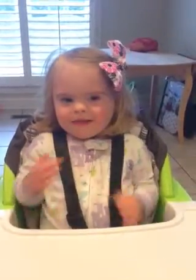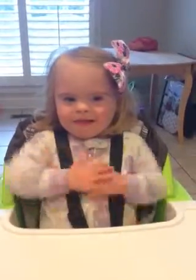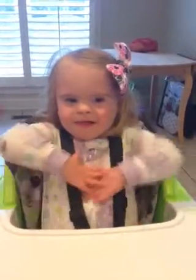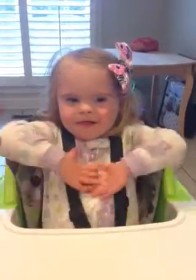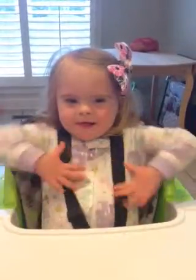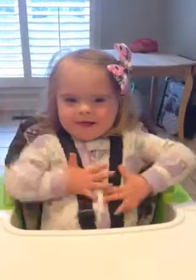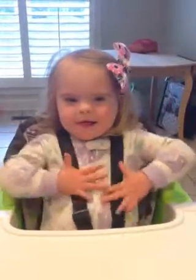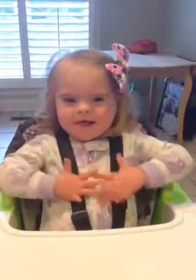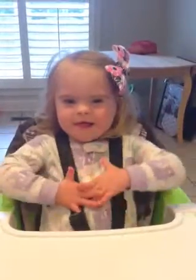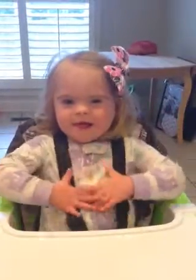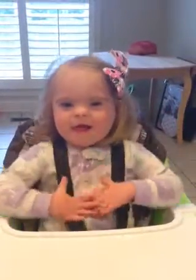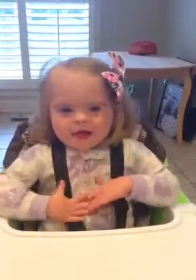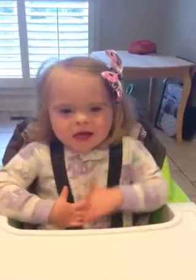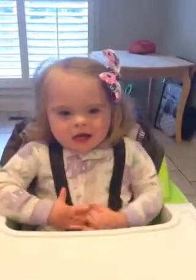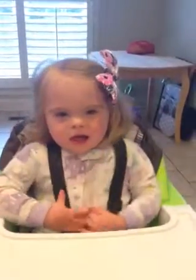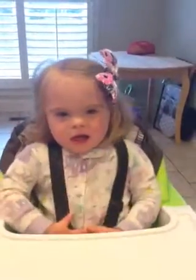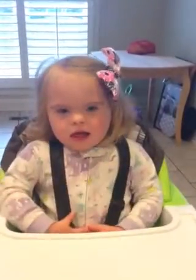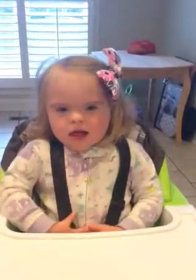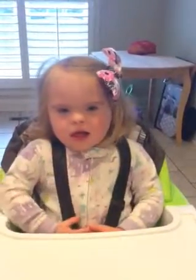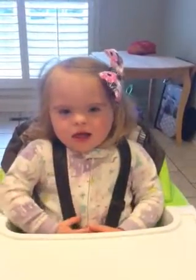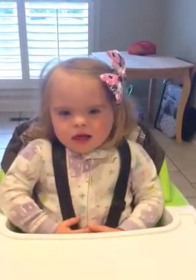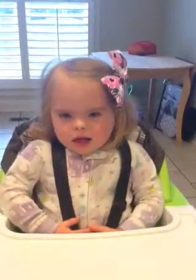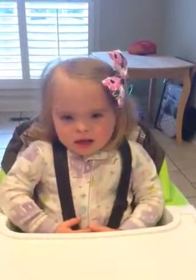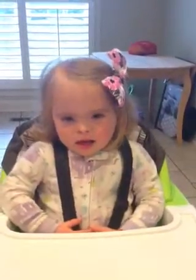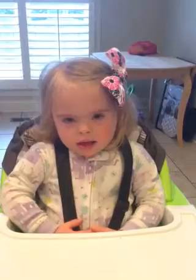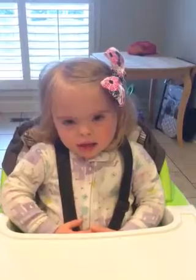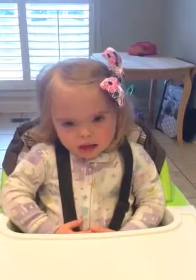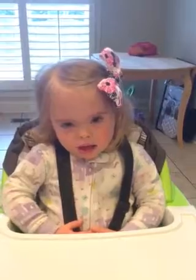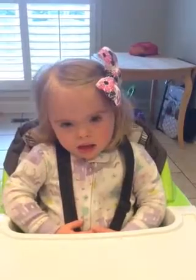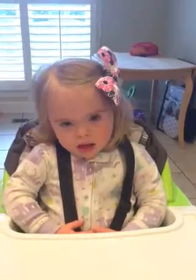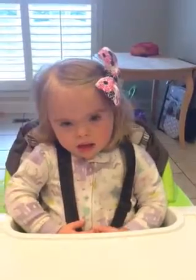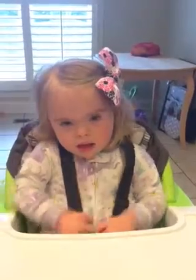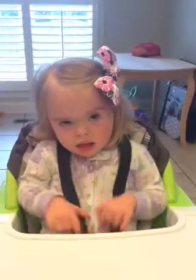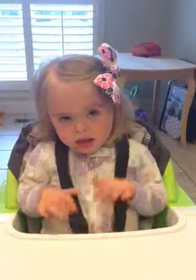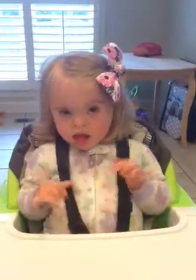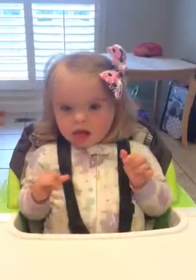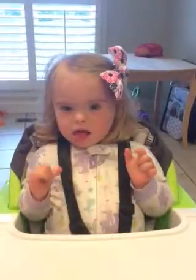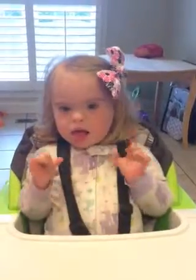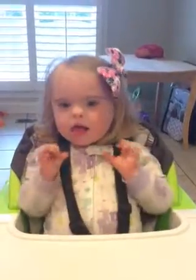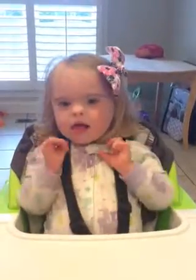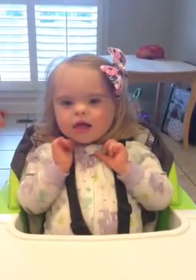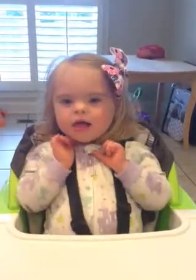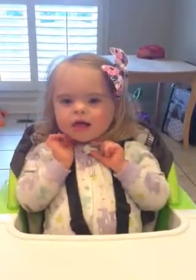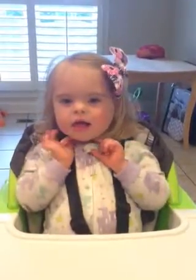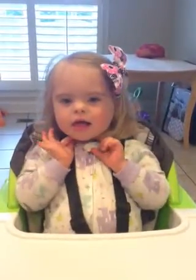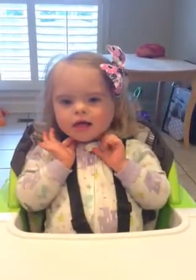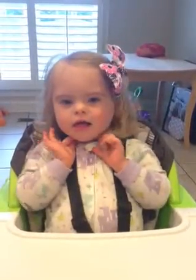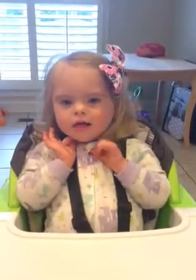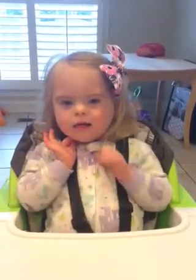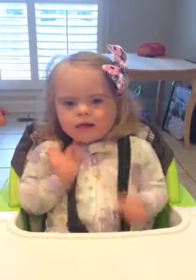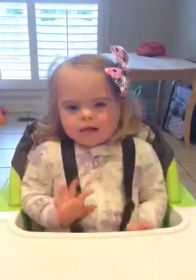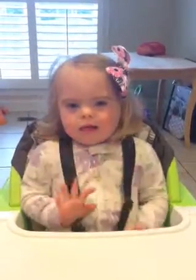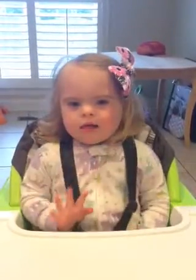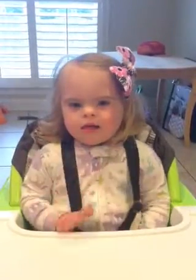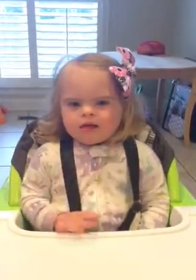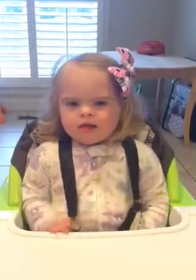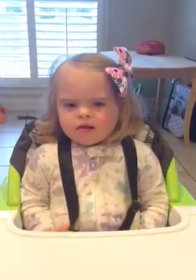Happy. Good. What about when you're sad? Sad. Can you try